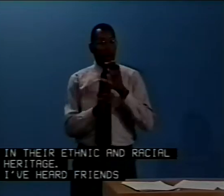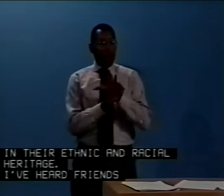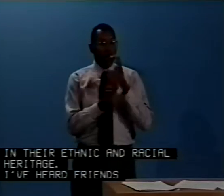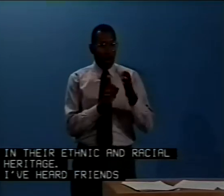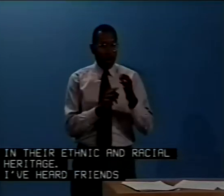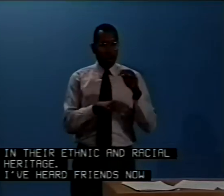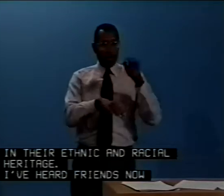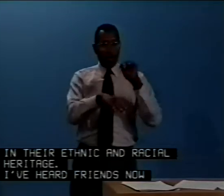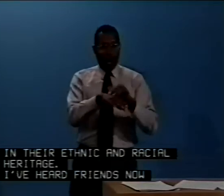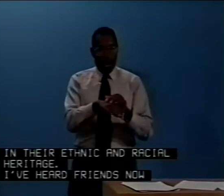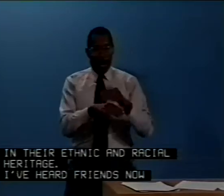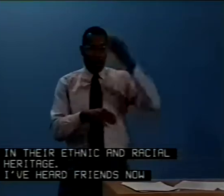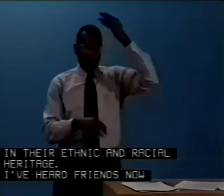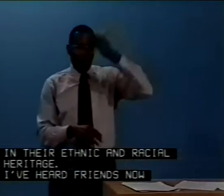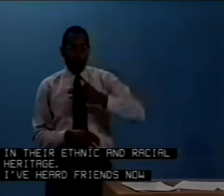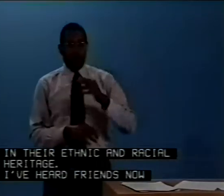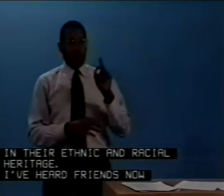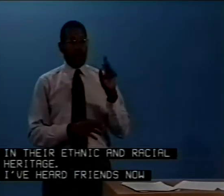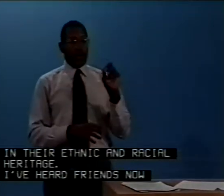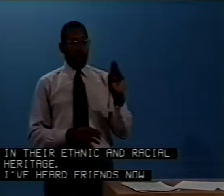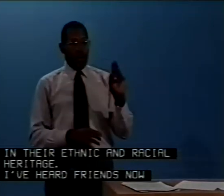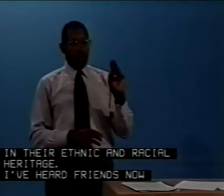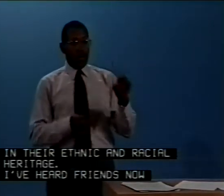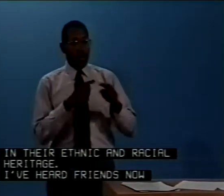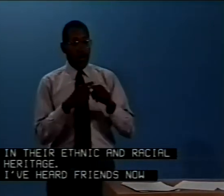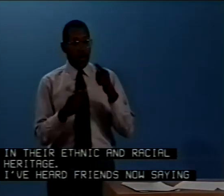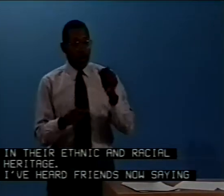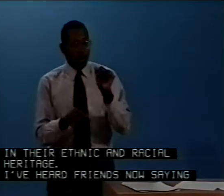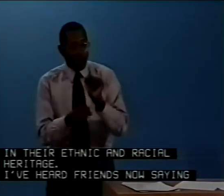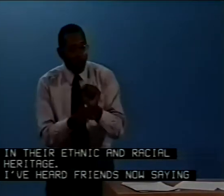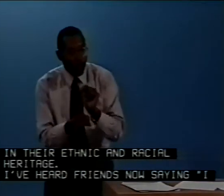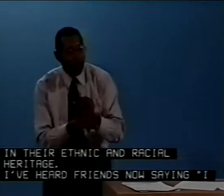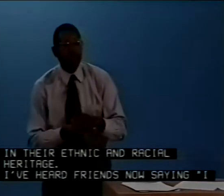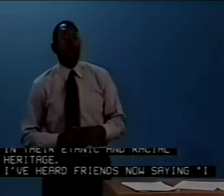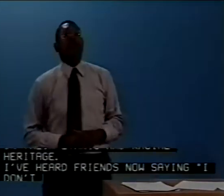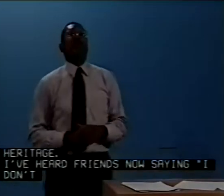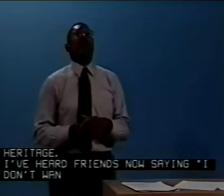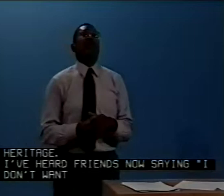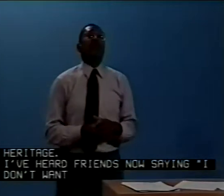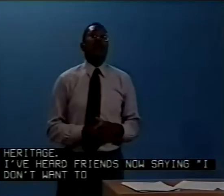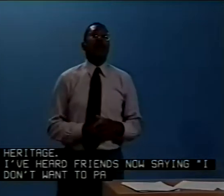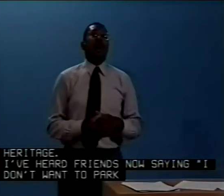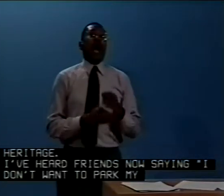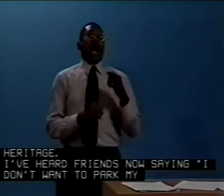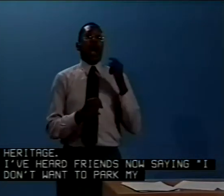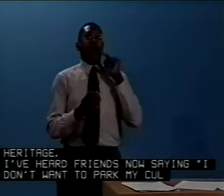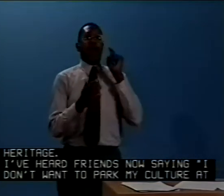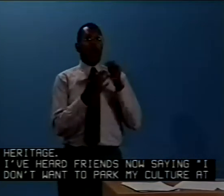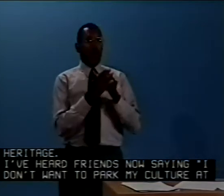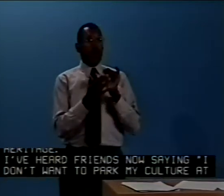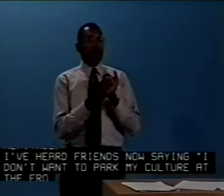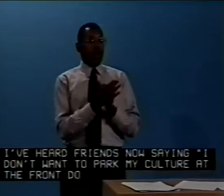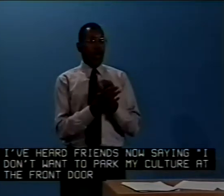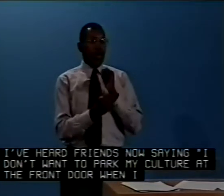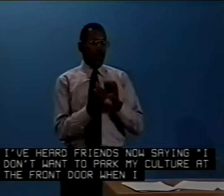I don't want to park my culture at the front door when I go to work. And I've